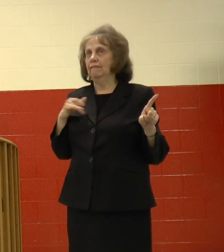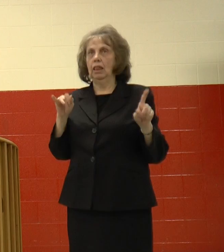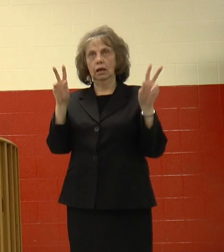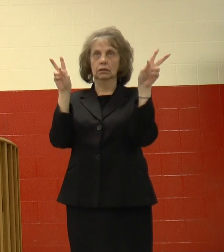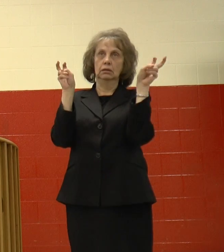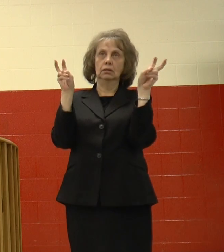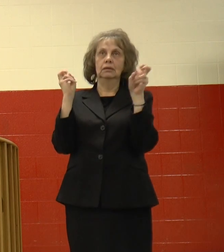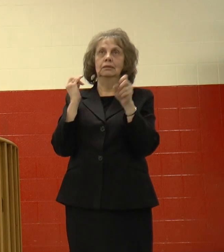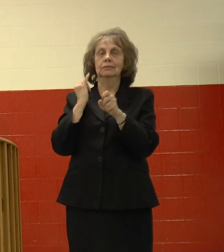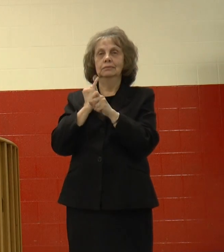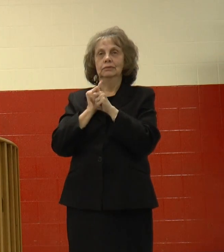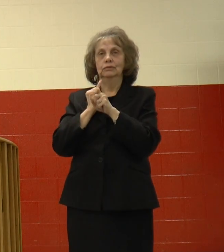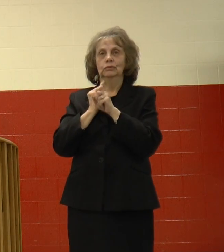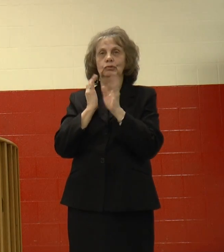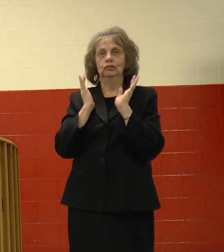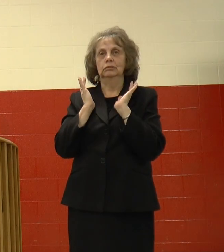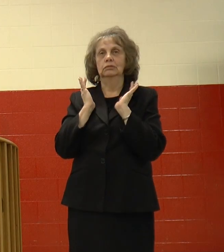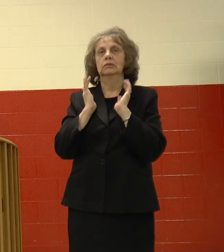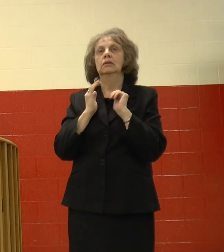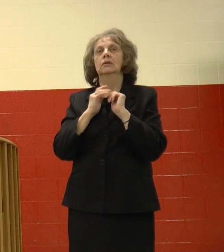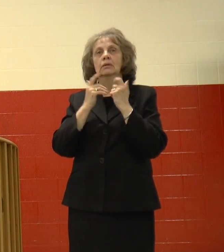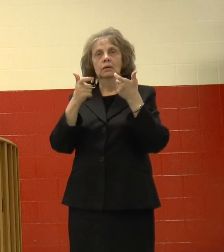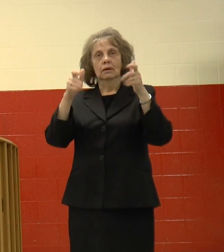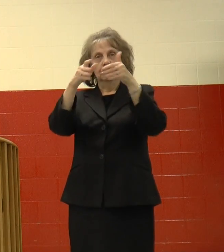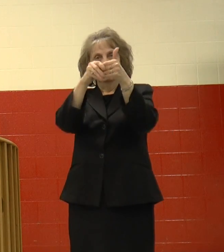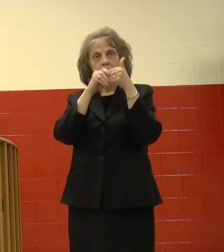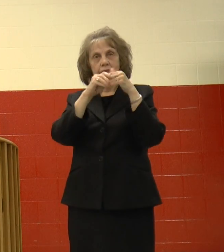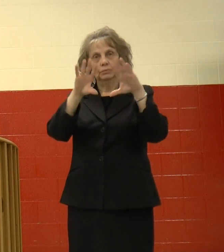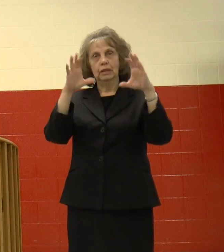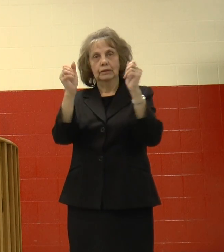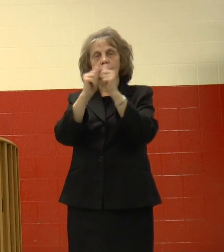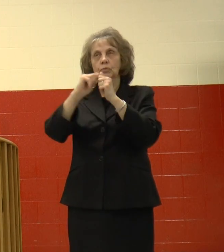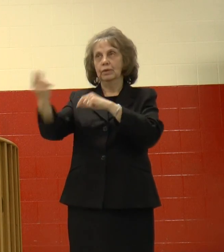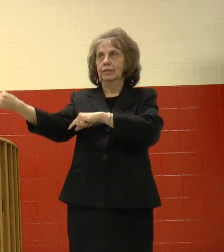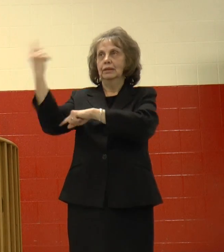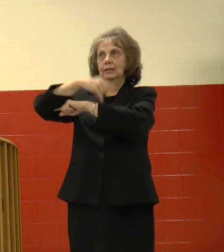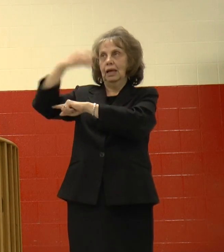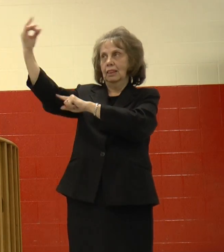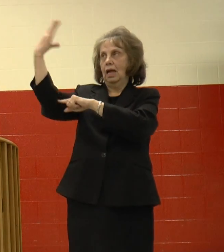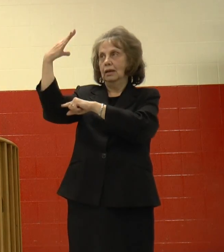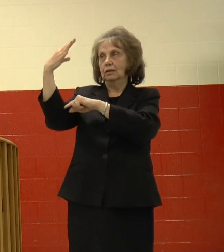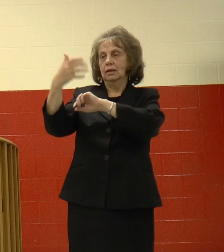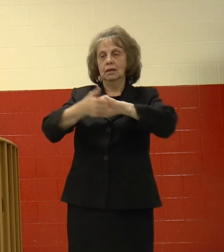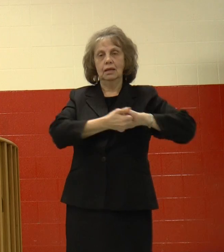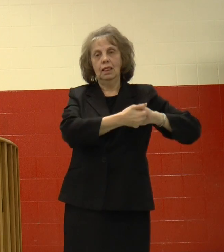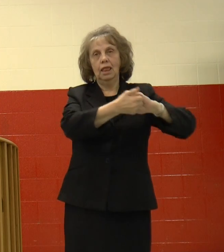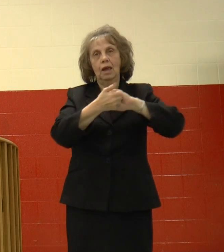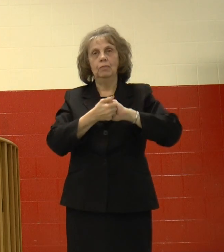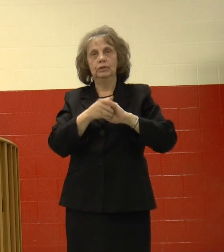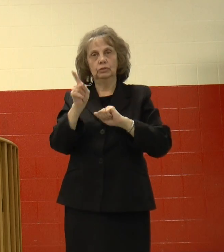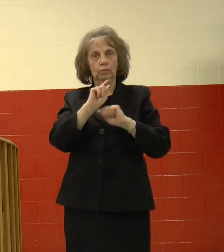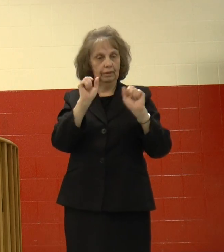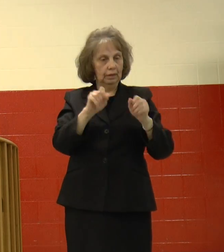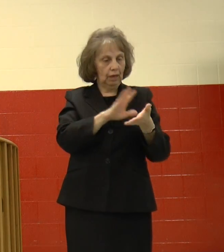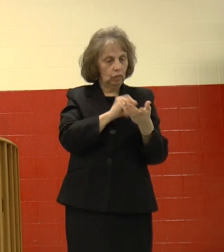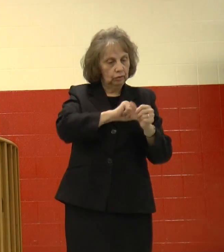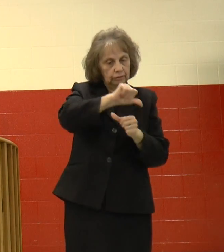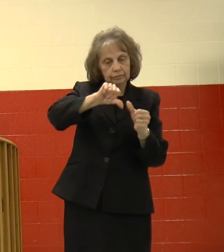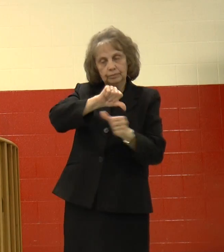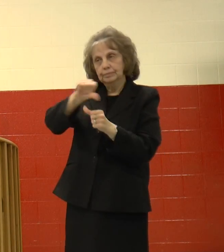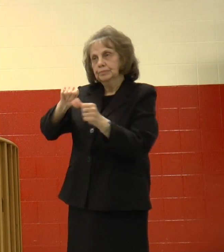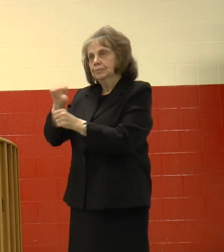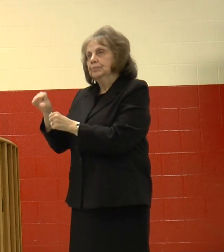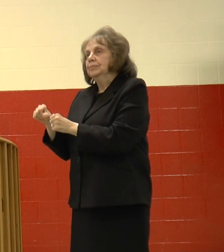institution. Great flexible classrooms with daylight. Collaboration spaces, again, where students can learn from one another.